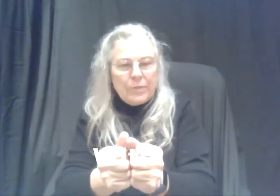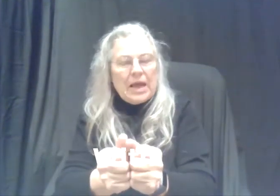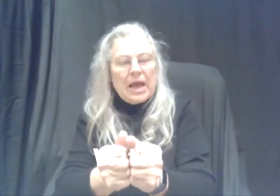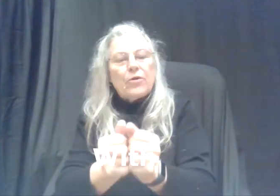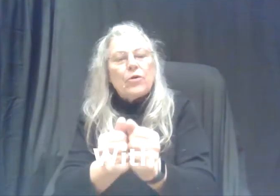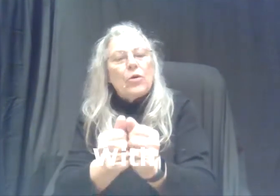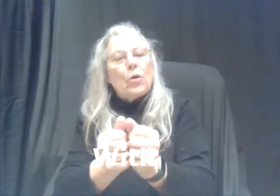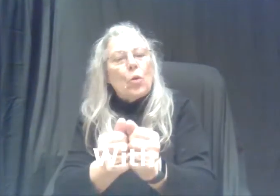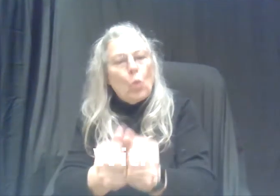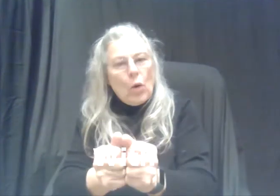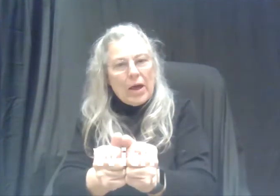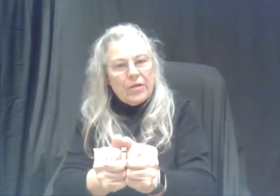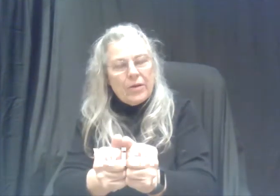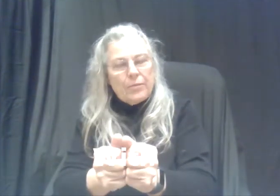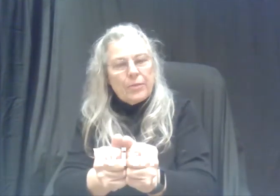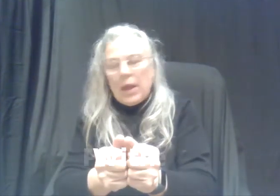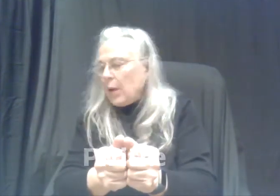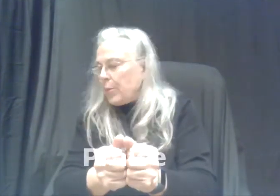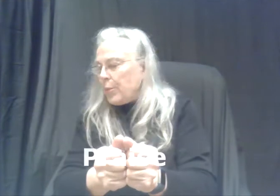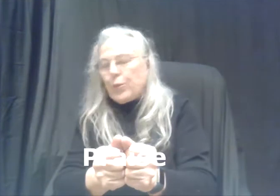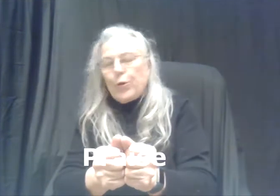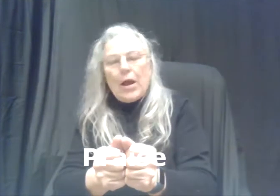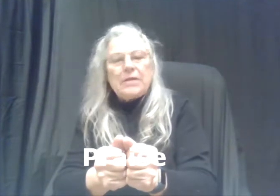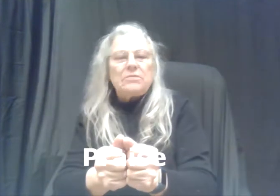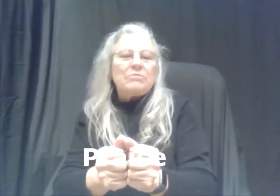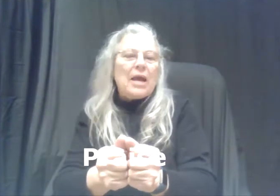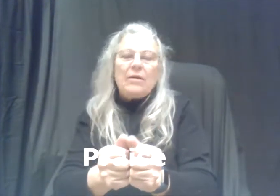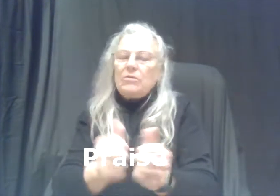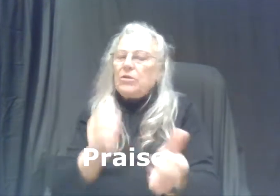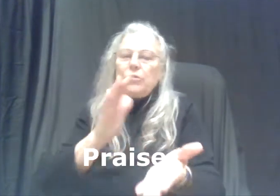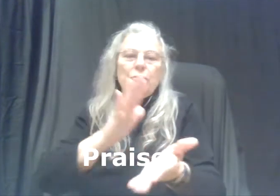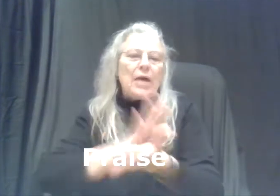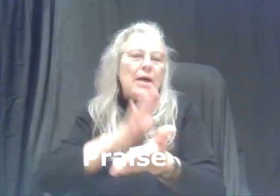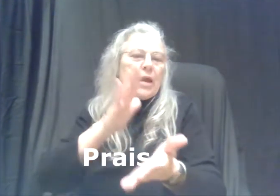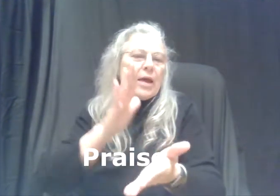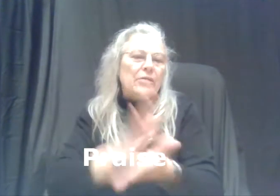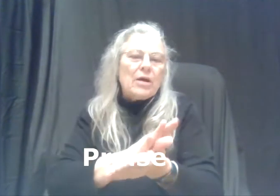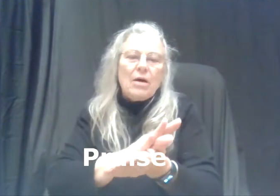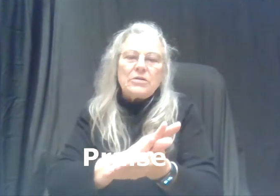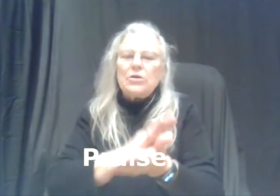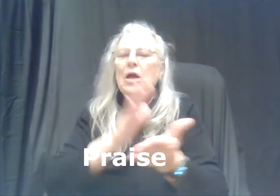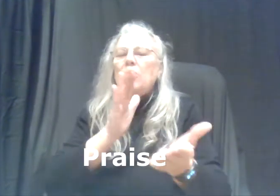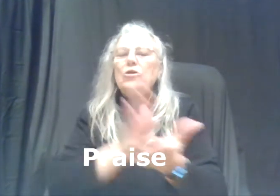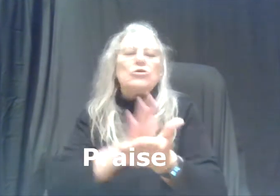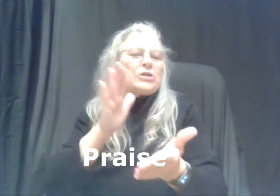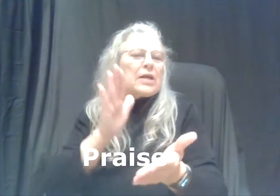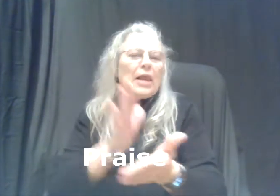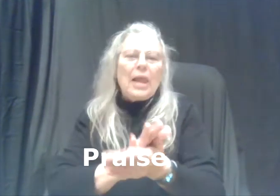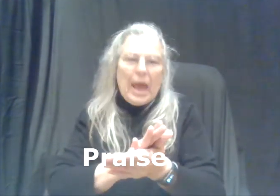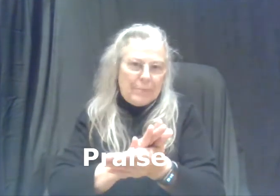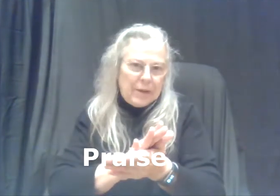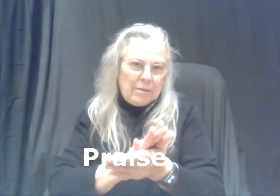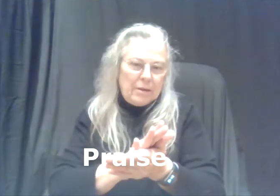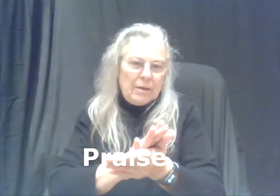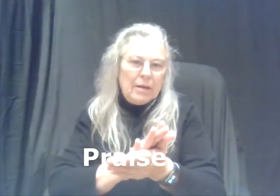together with praise, and you do that at the concert. You're just clapping, and that's